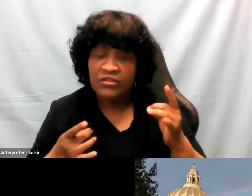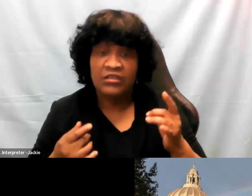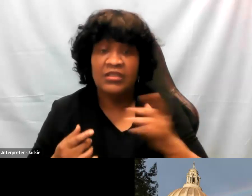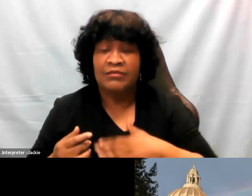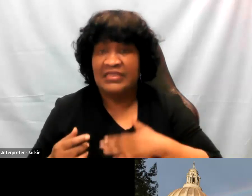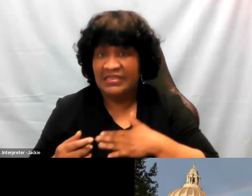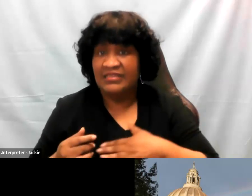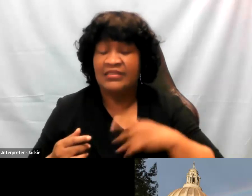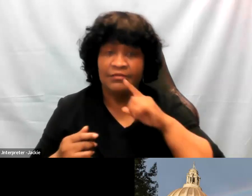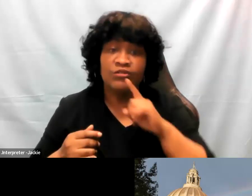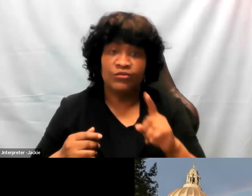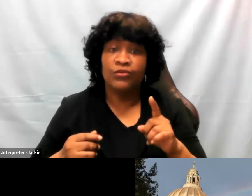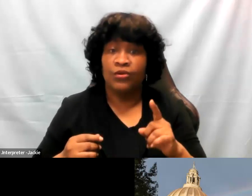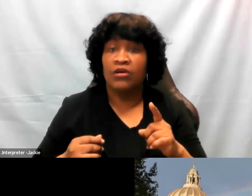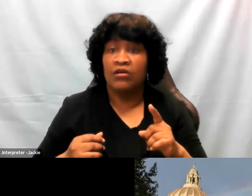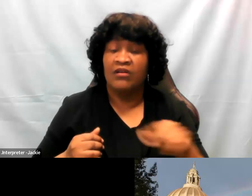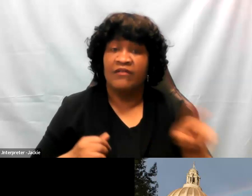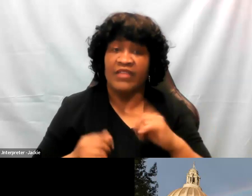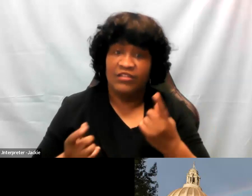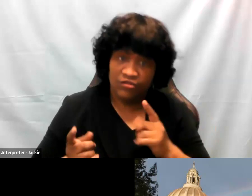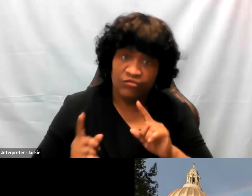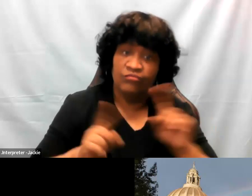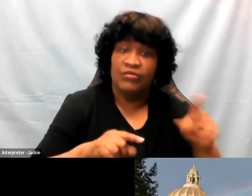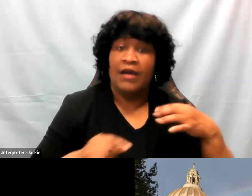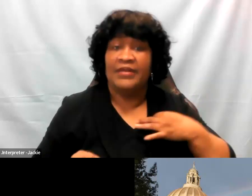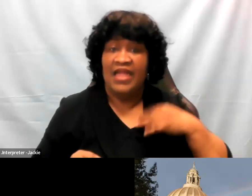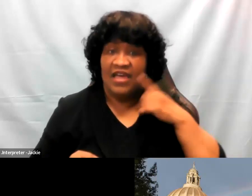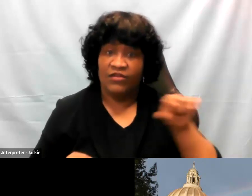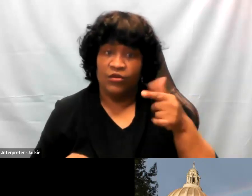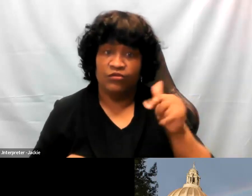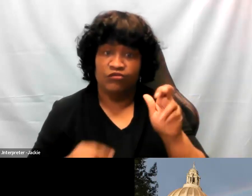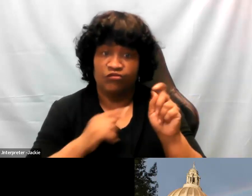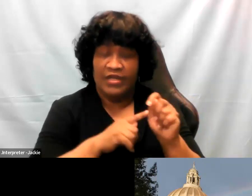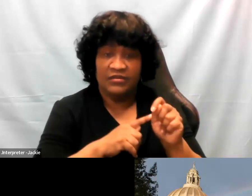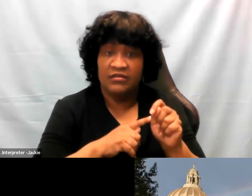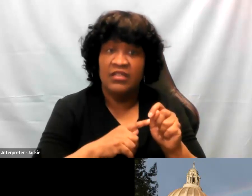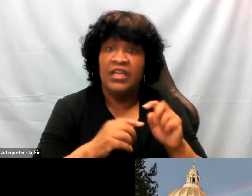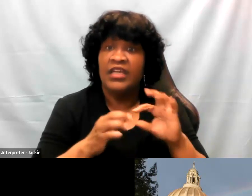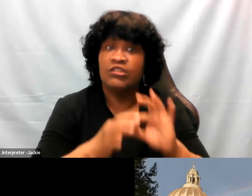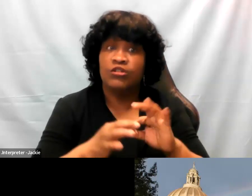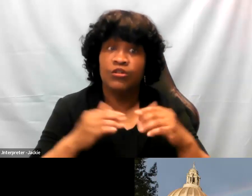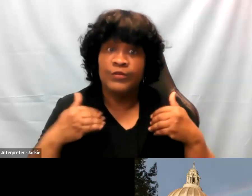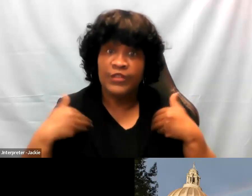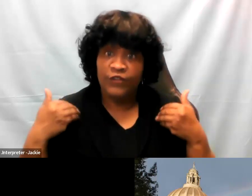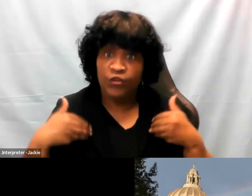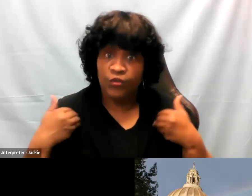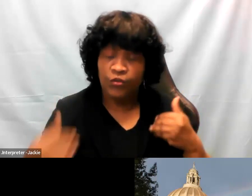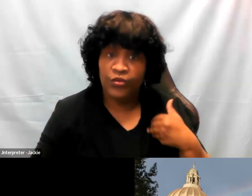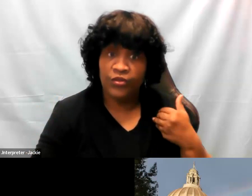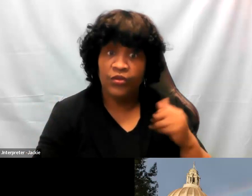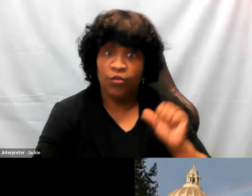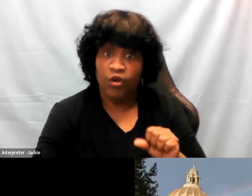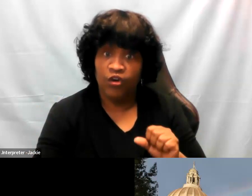make sure you figure out how you can apply for those. In terms of youth work, I